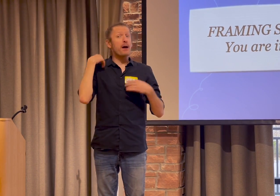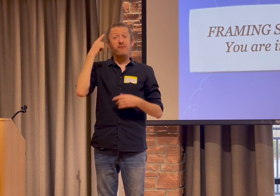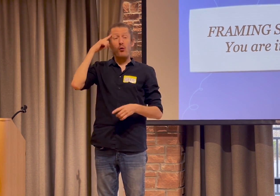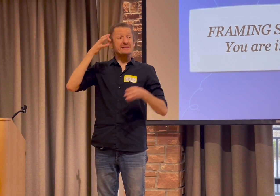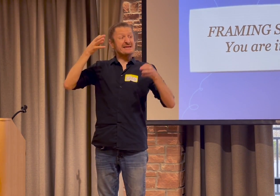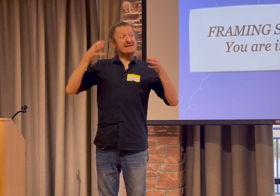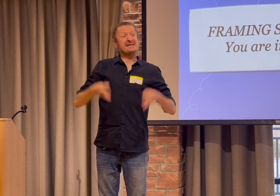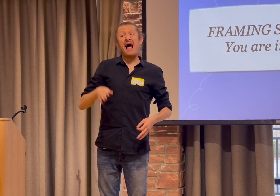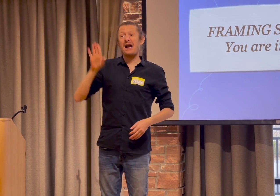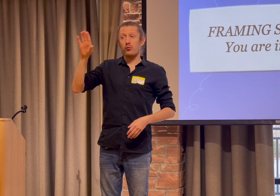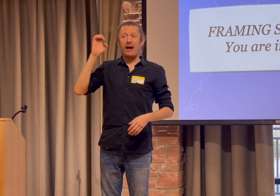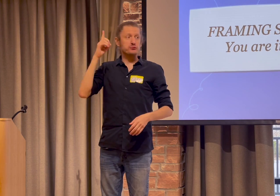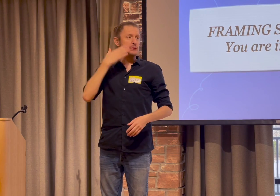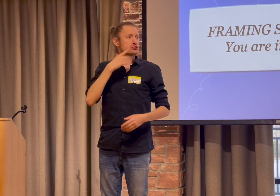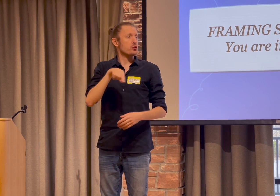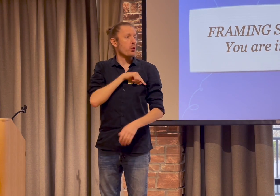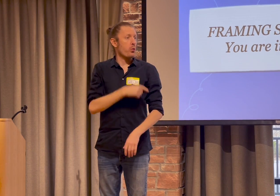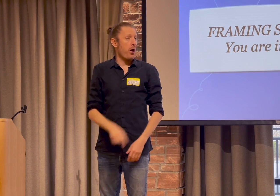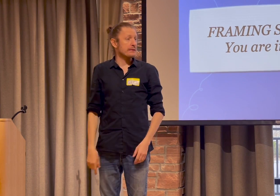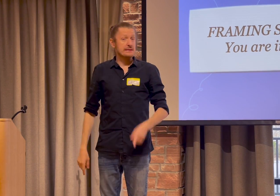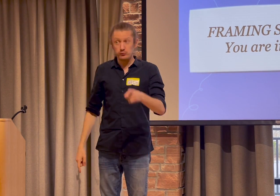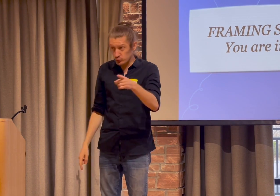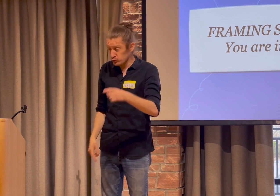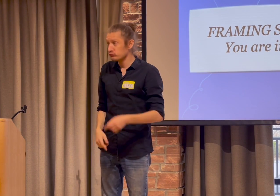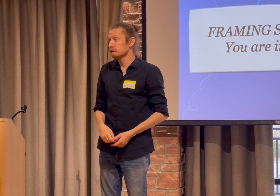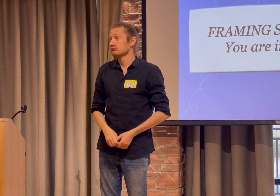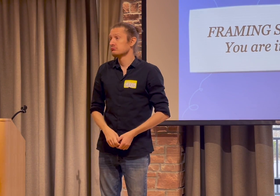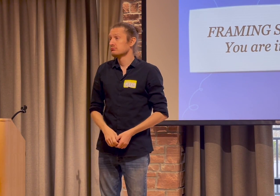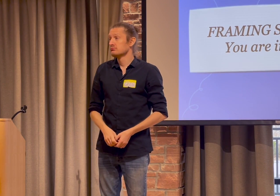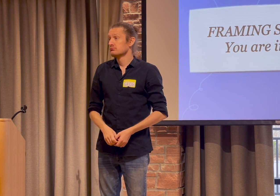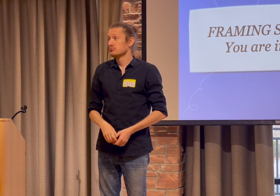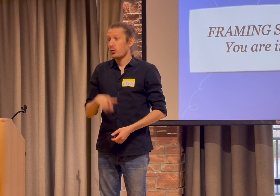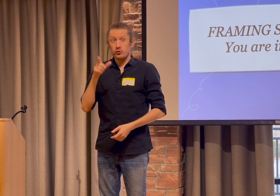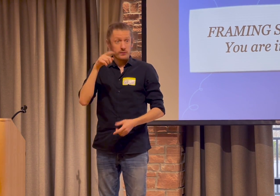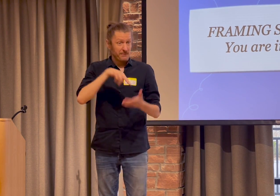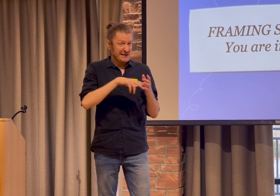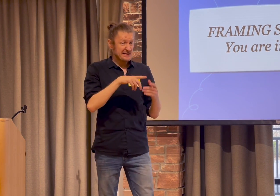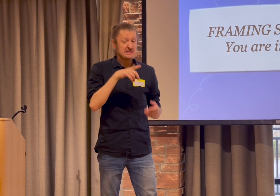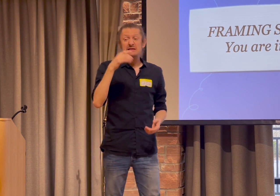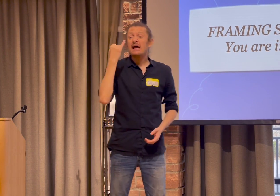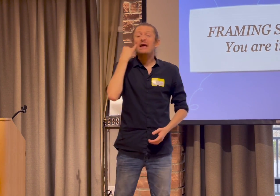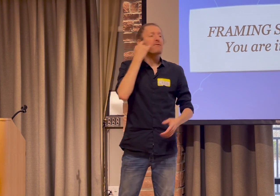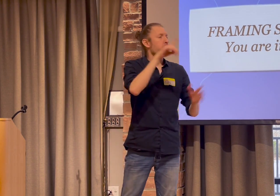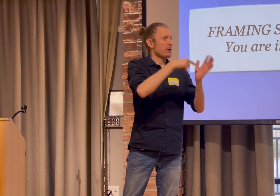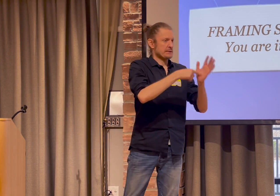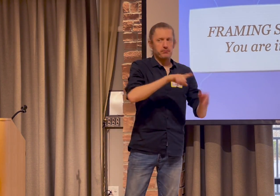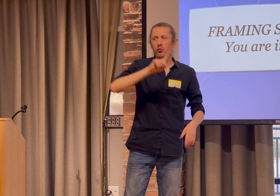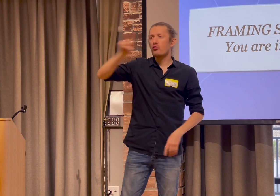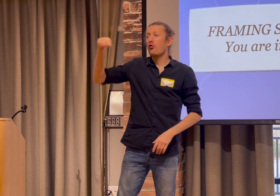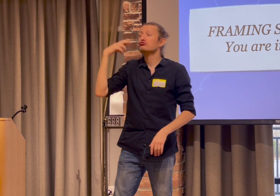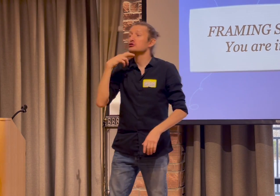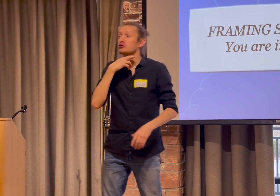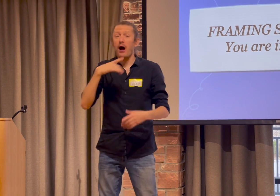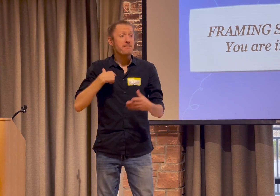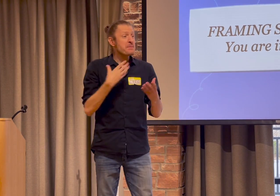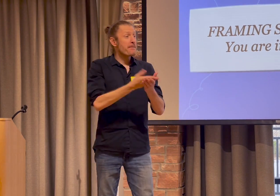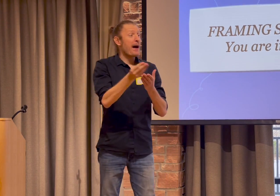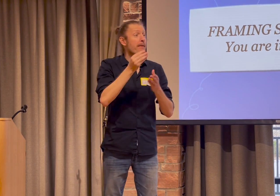to realize is that you are in charge of your own education. You decide the quality of your